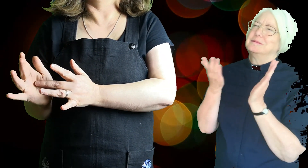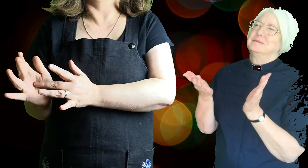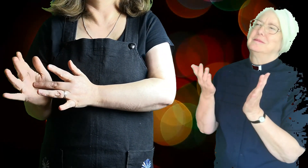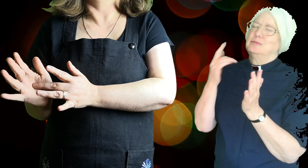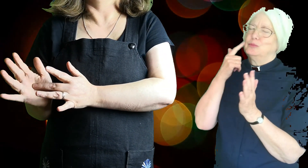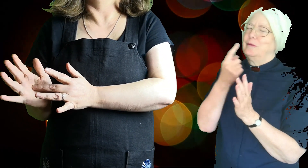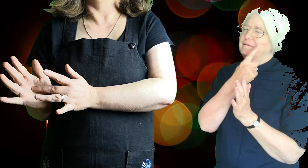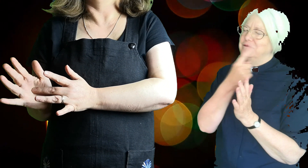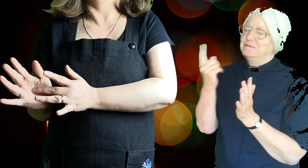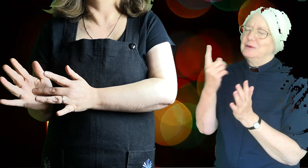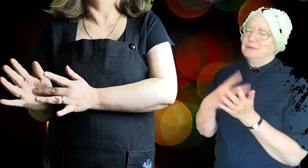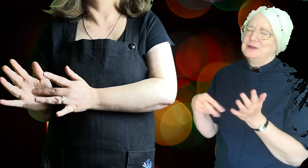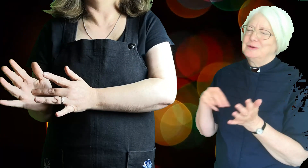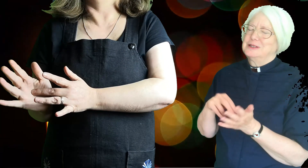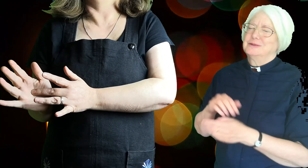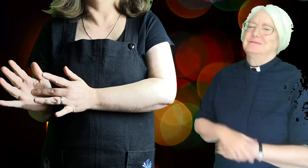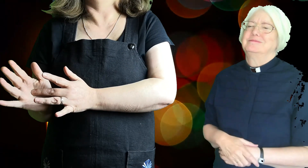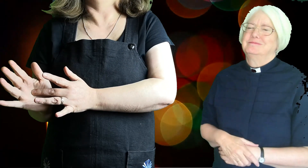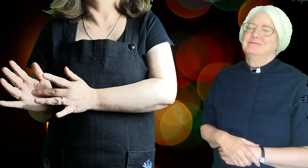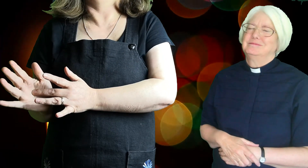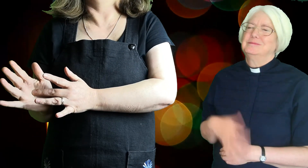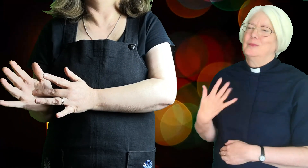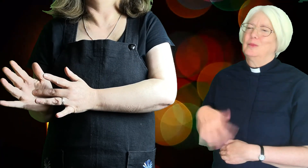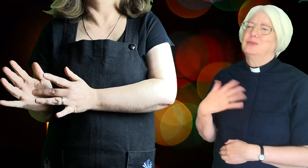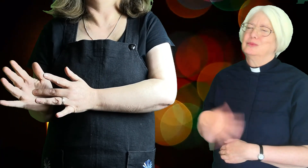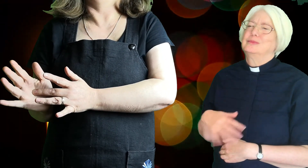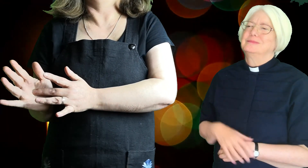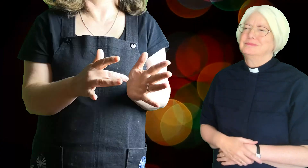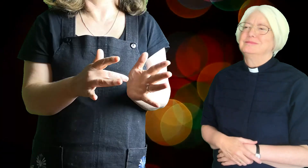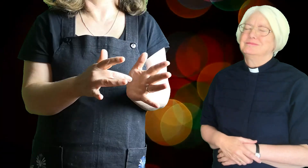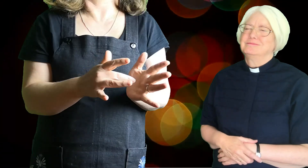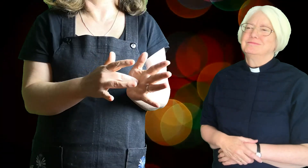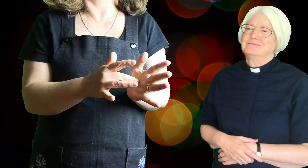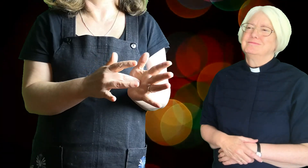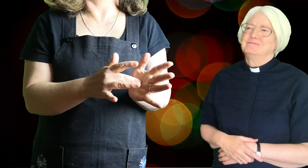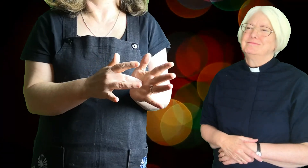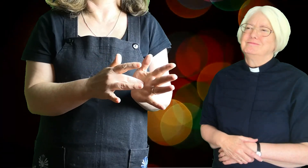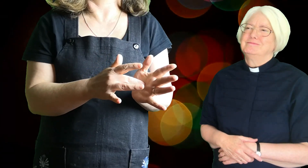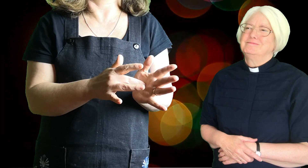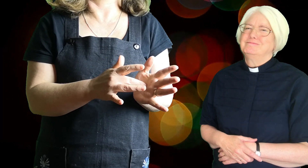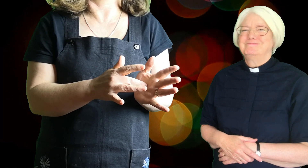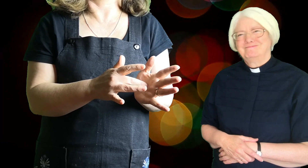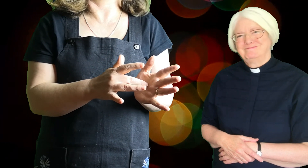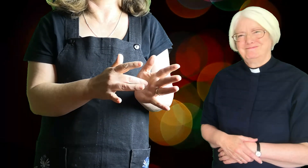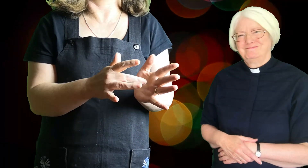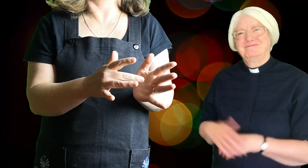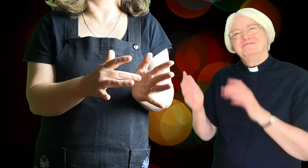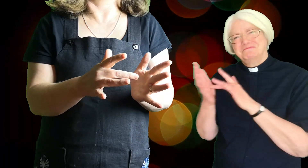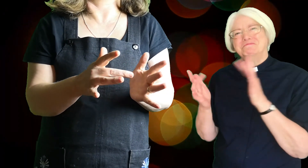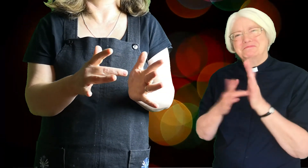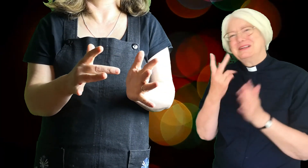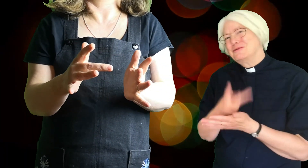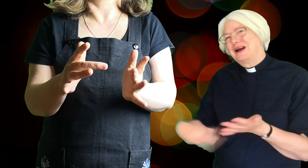showed his hands as proof of his resurrection. How powerful that is.